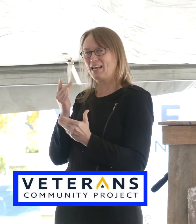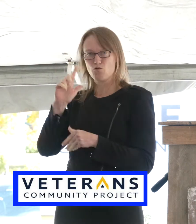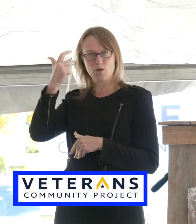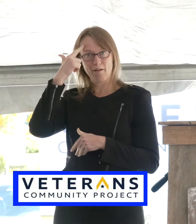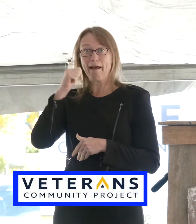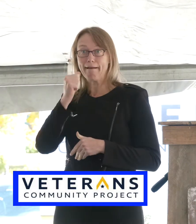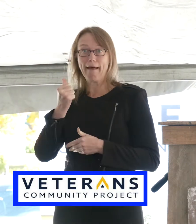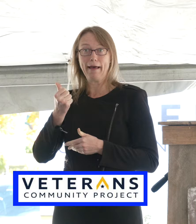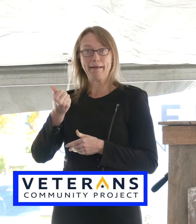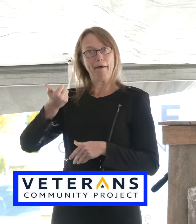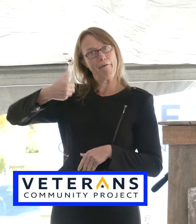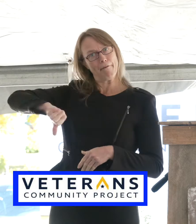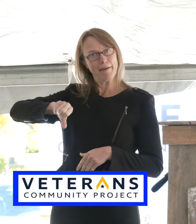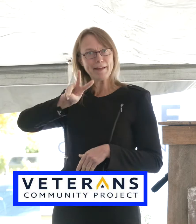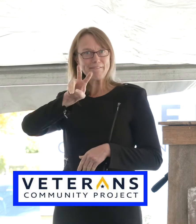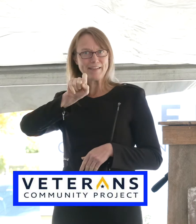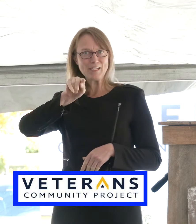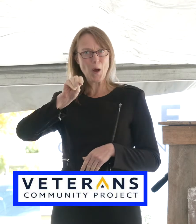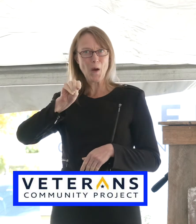vetoing that $2.5 million.